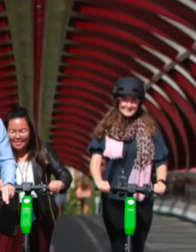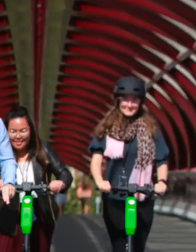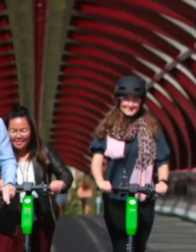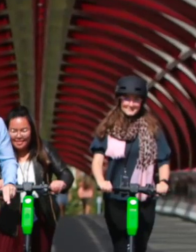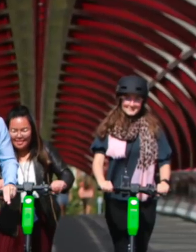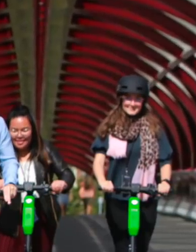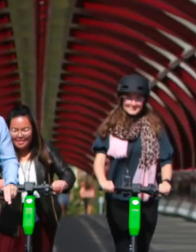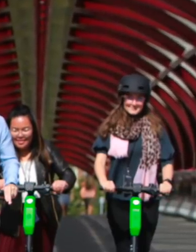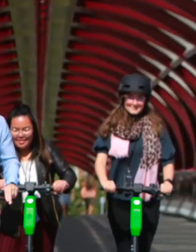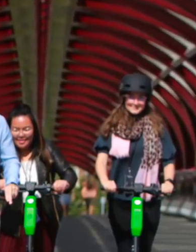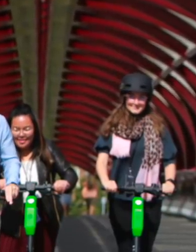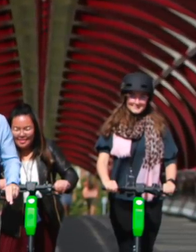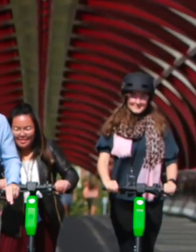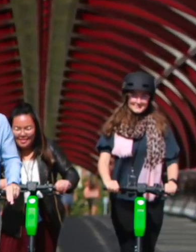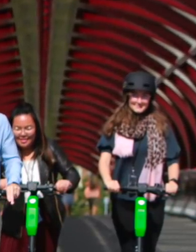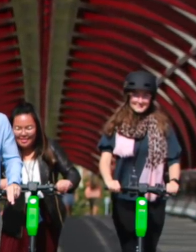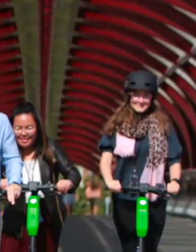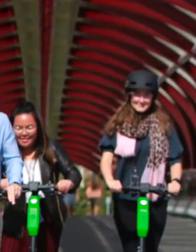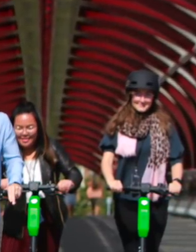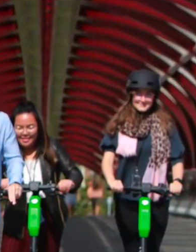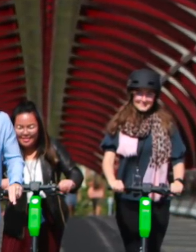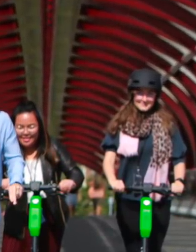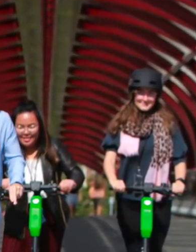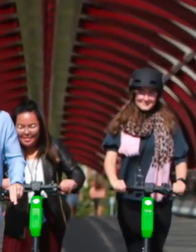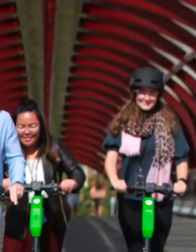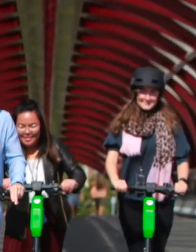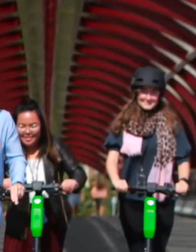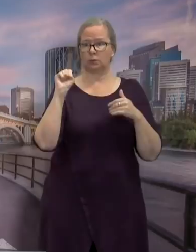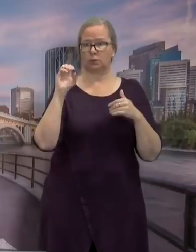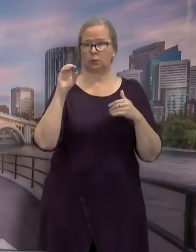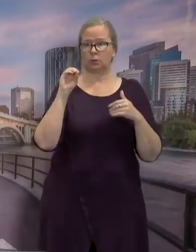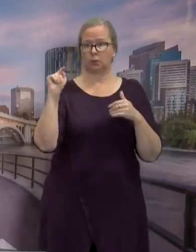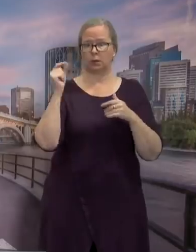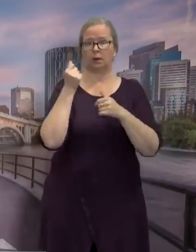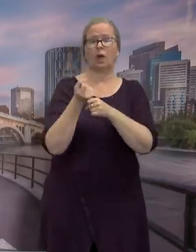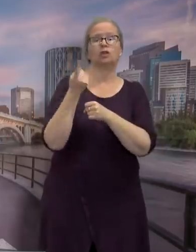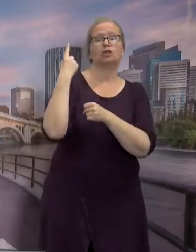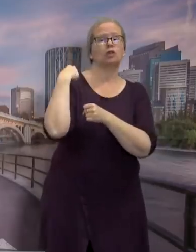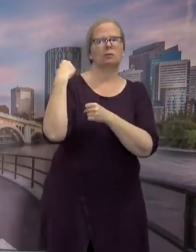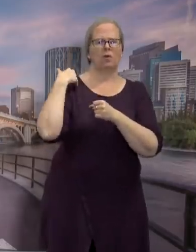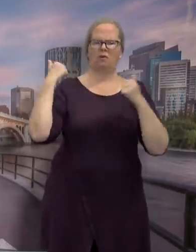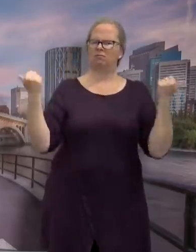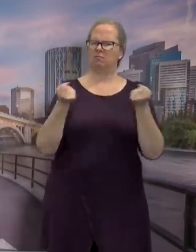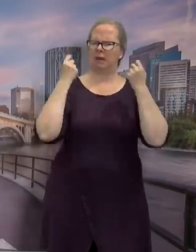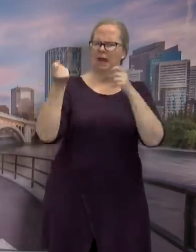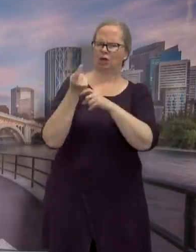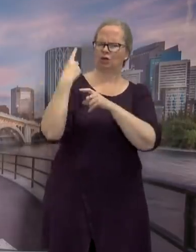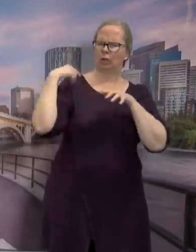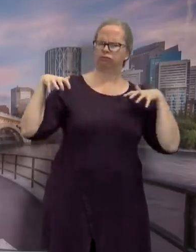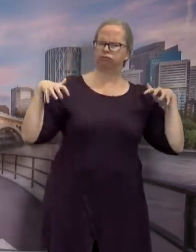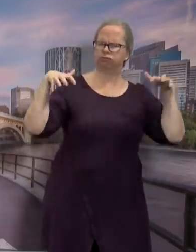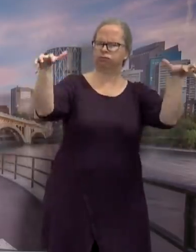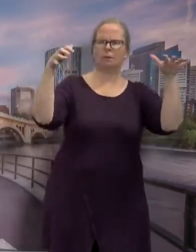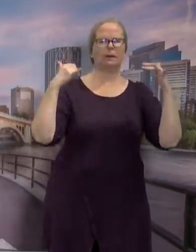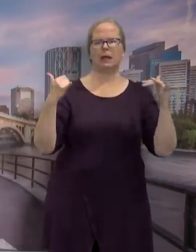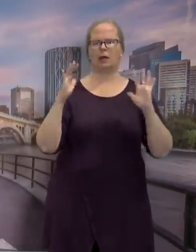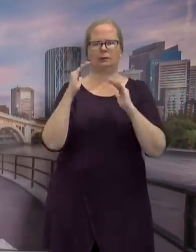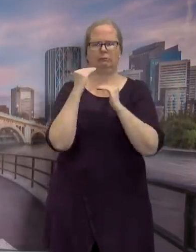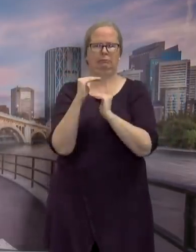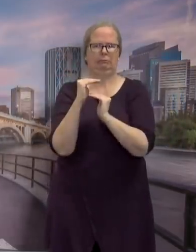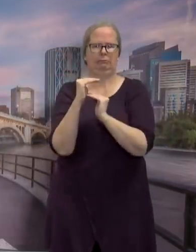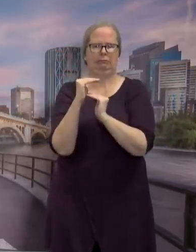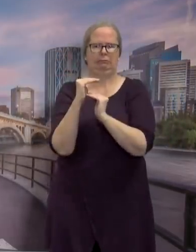seen last summer. But the operators too are going to try some new enhanced safety